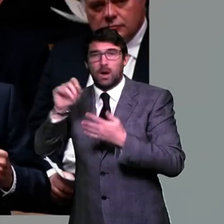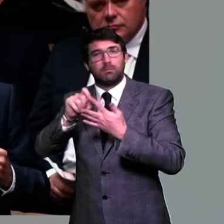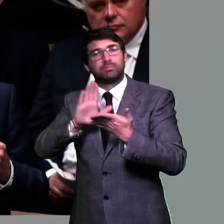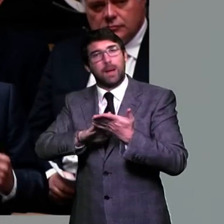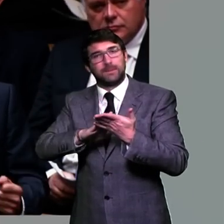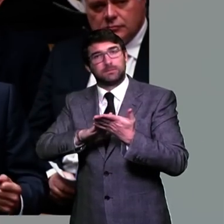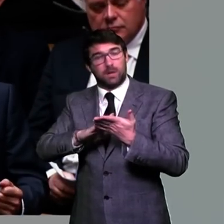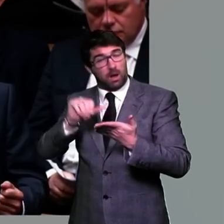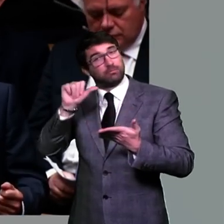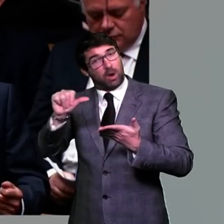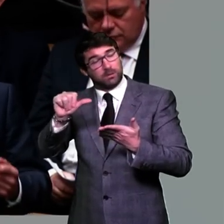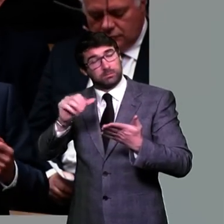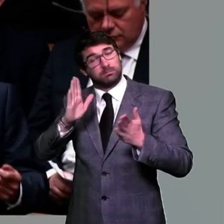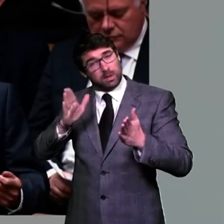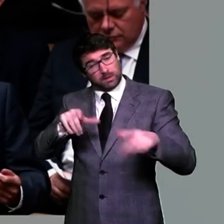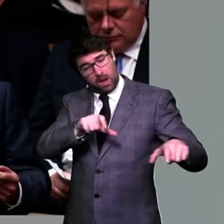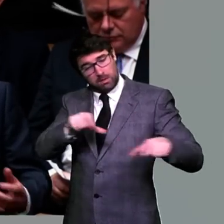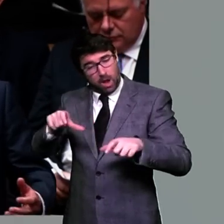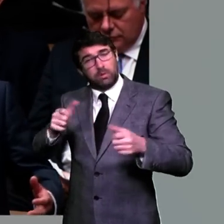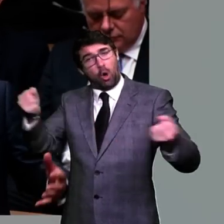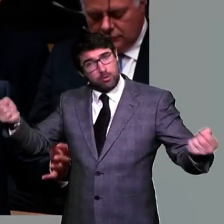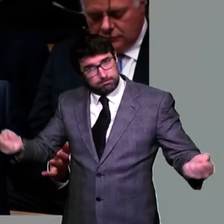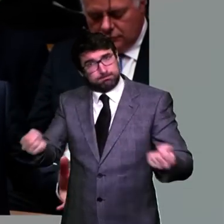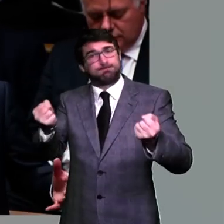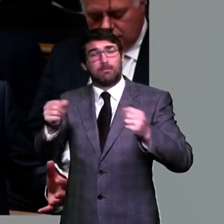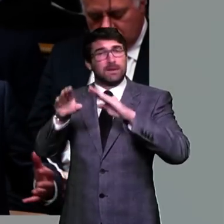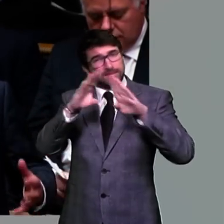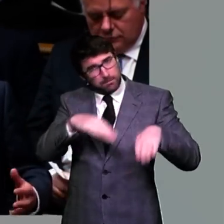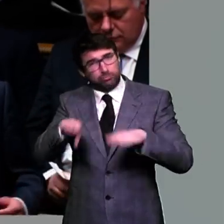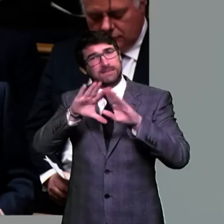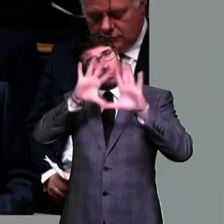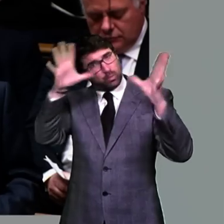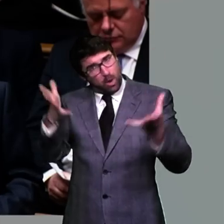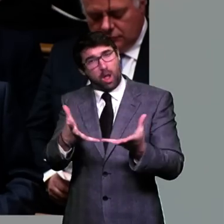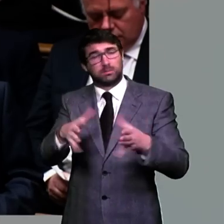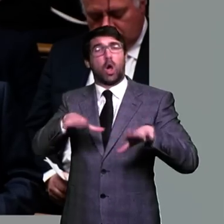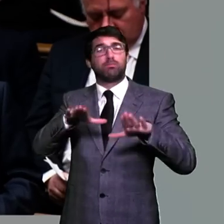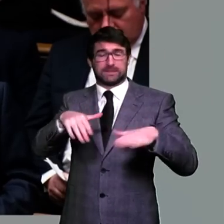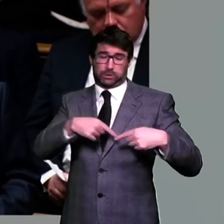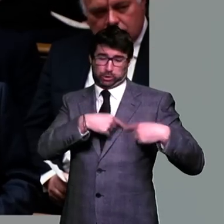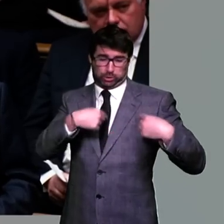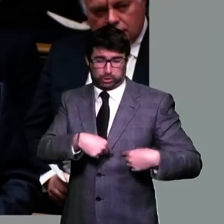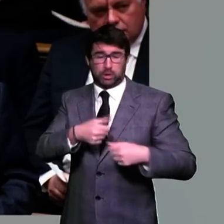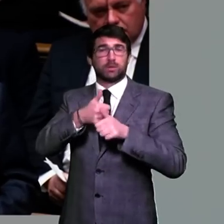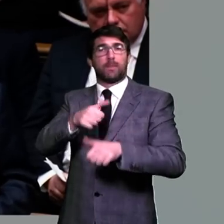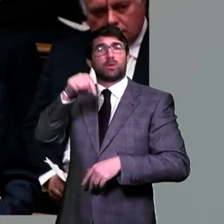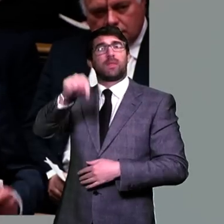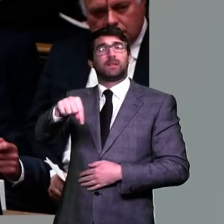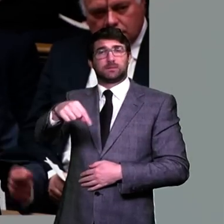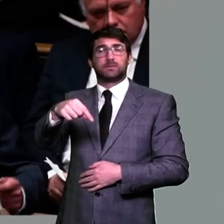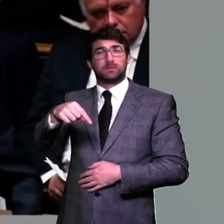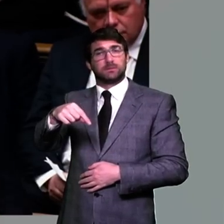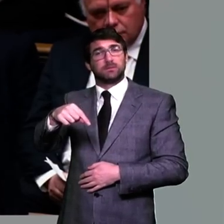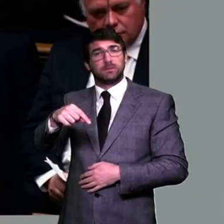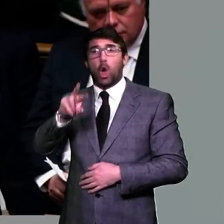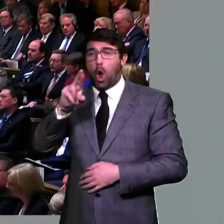this is a vital contribution by our government and our people to democracy around the world, and will she encourage members around the House to